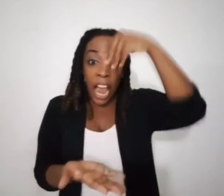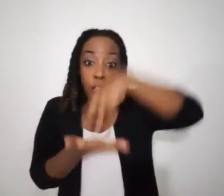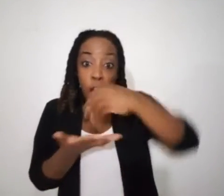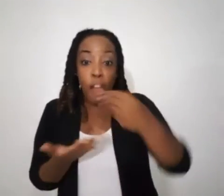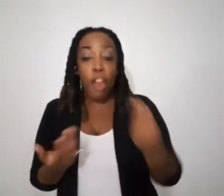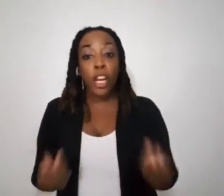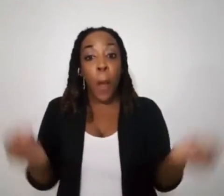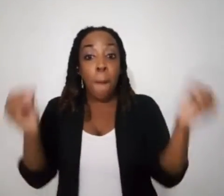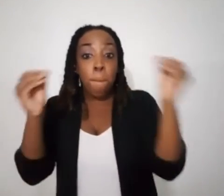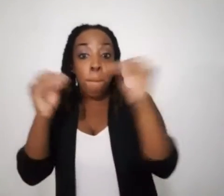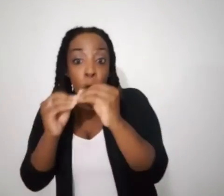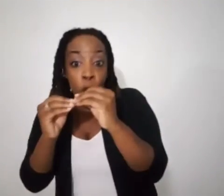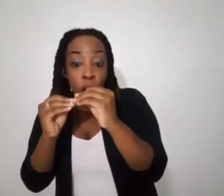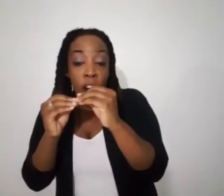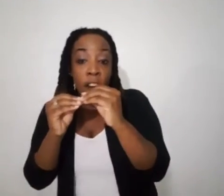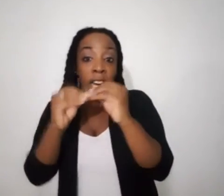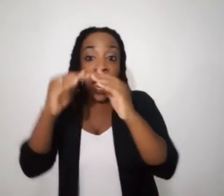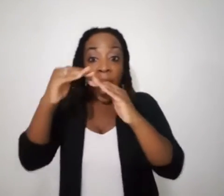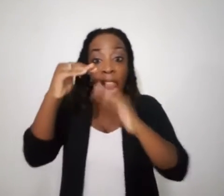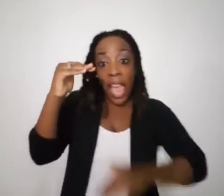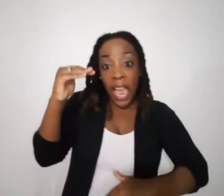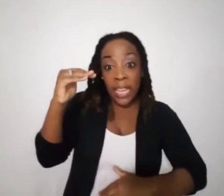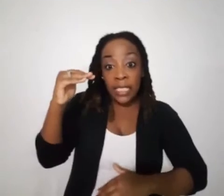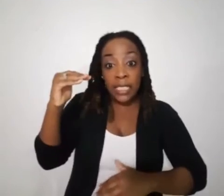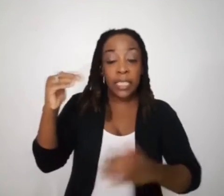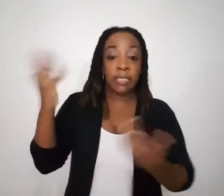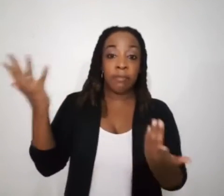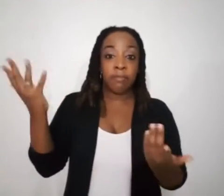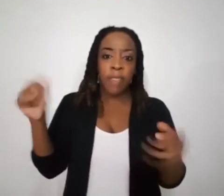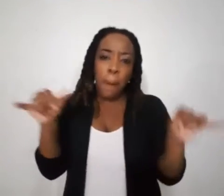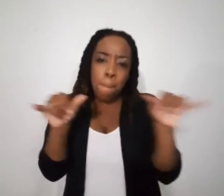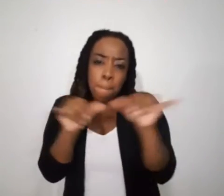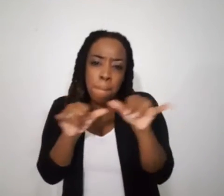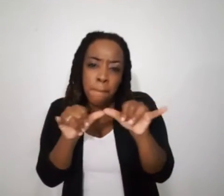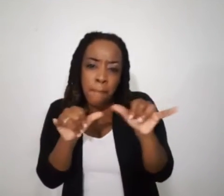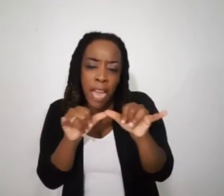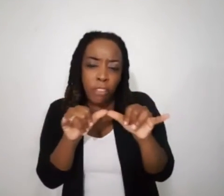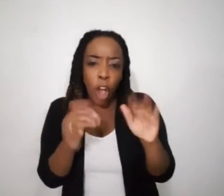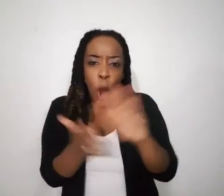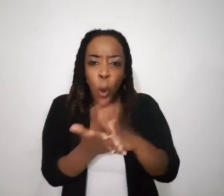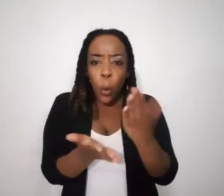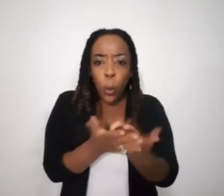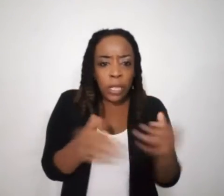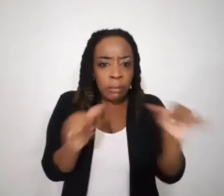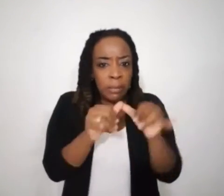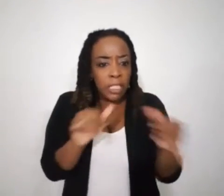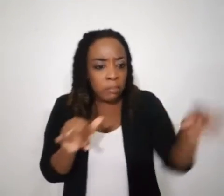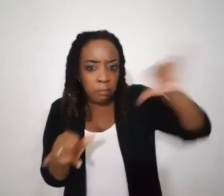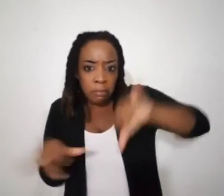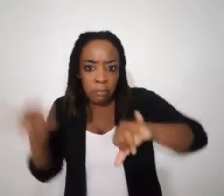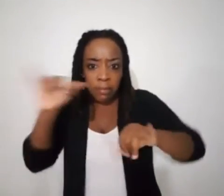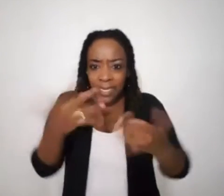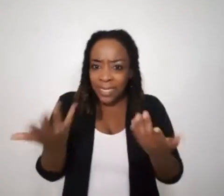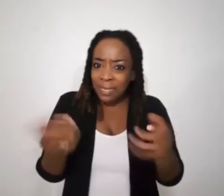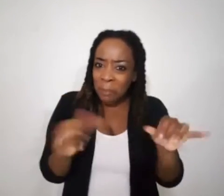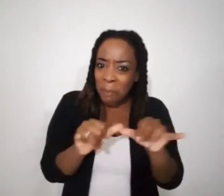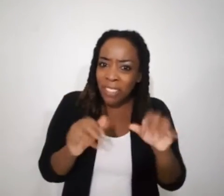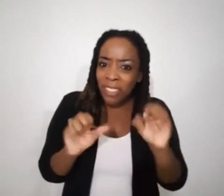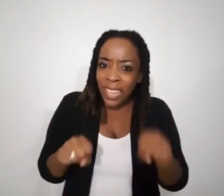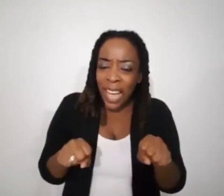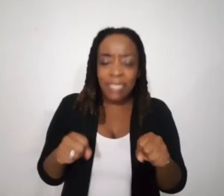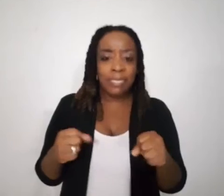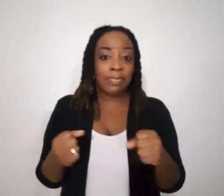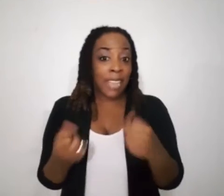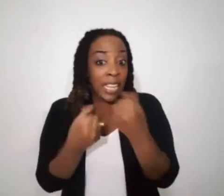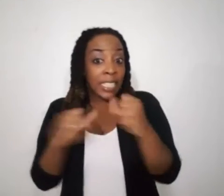goes in when you're cooking. And you can also teach them safety in the kitchen, where is hot and where is not to